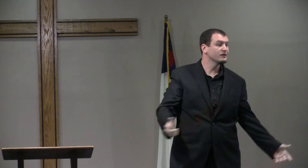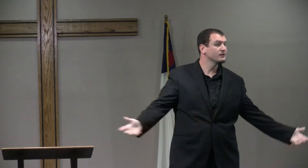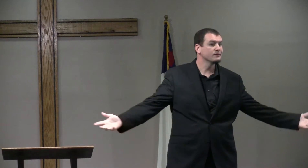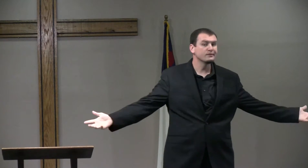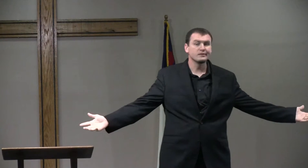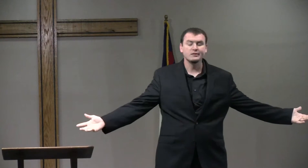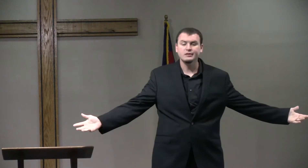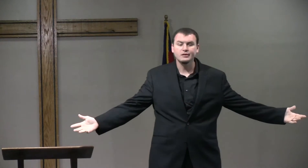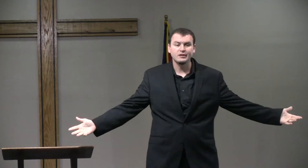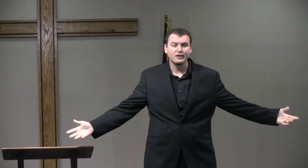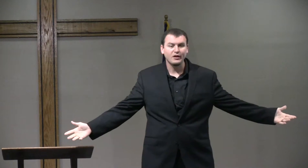guilty.